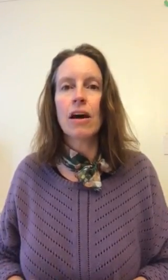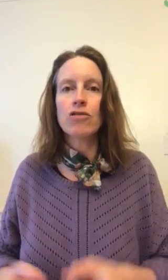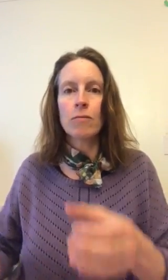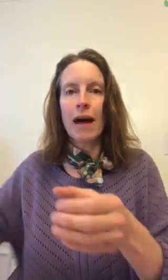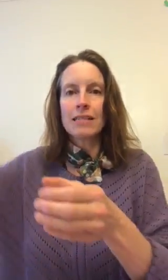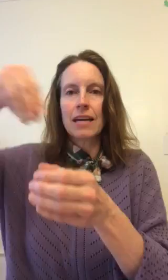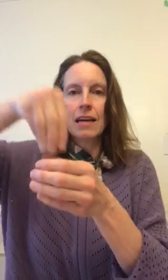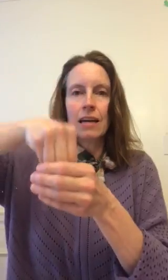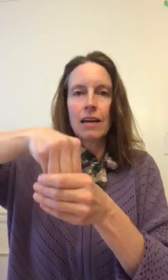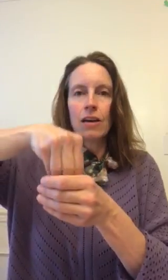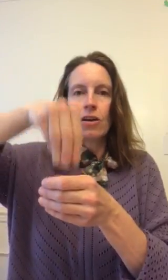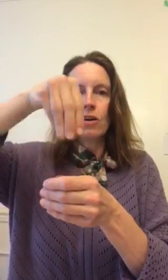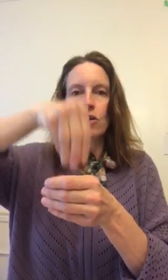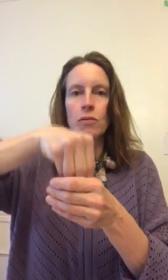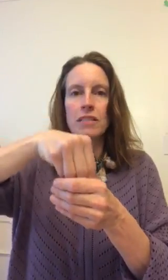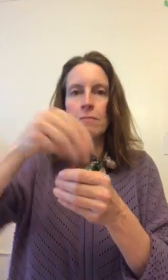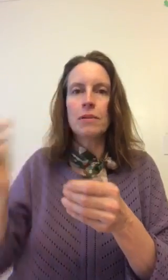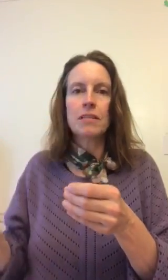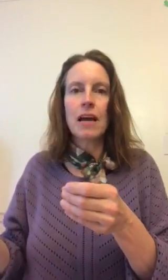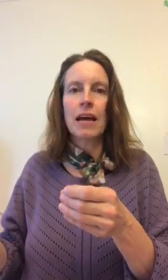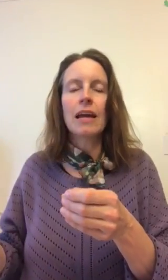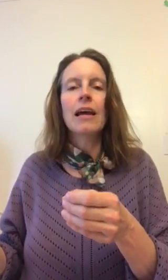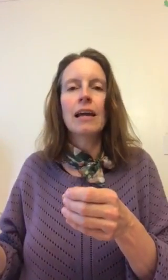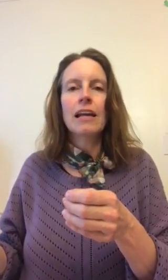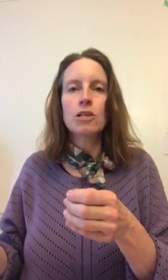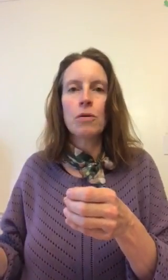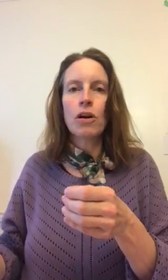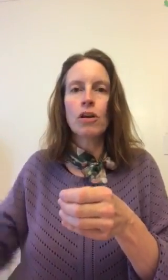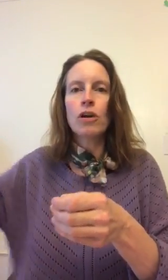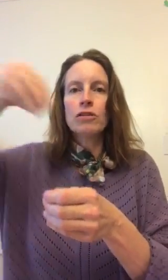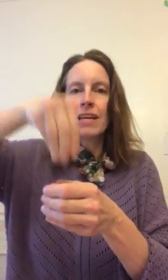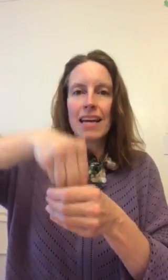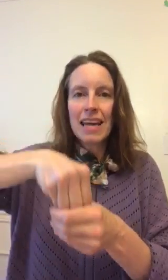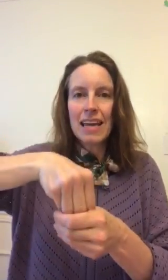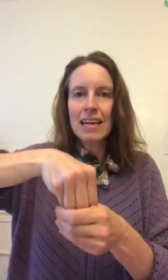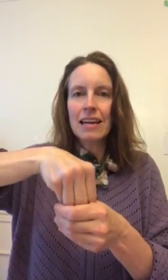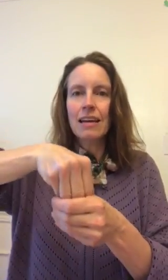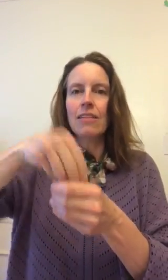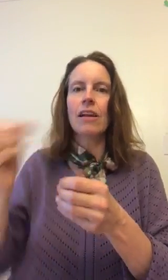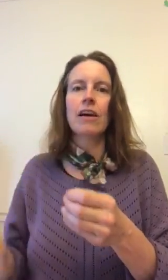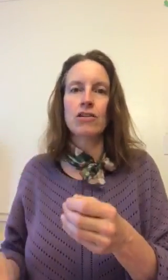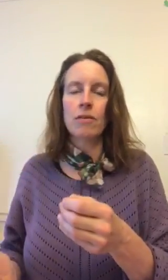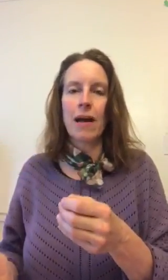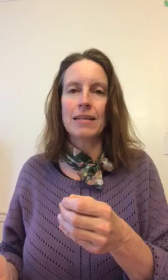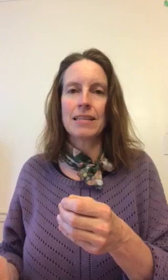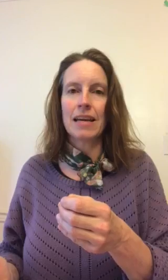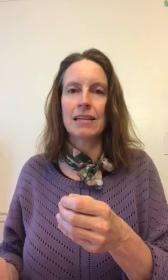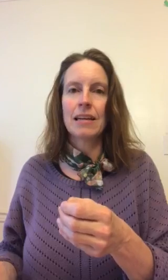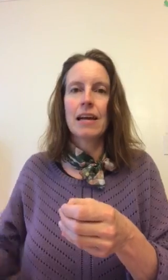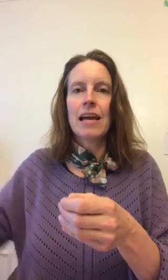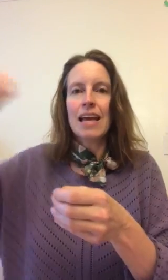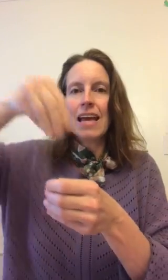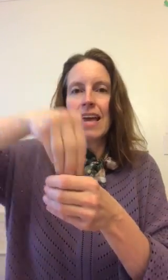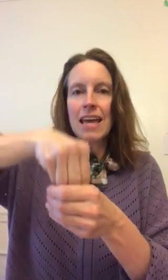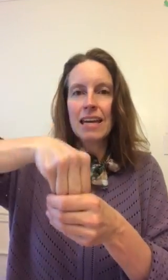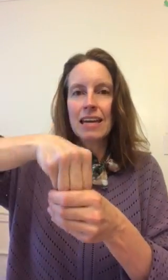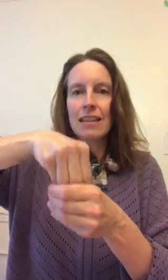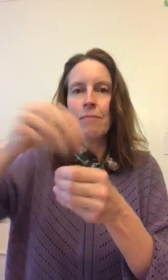laundry basket you can do a simple sign. Let's put our clothes in the laundry basket, in the